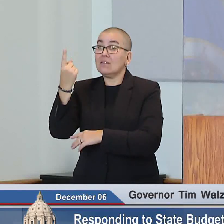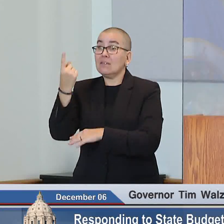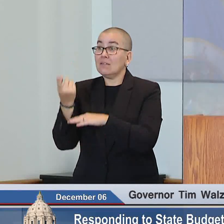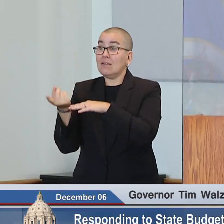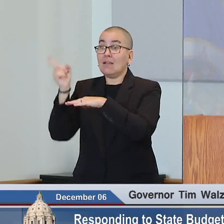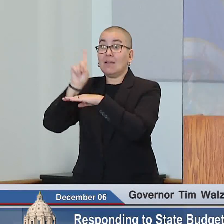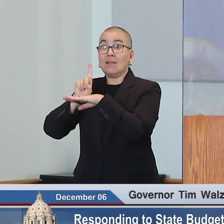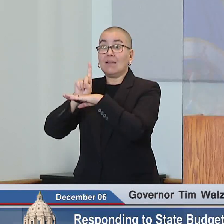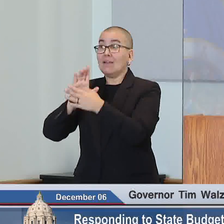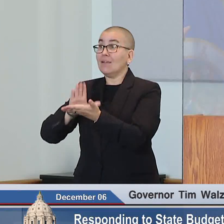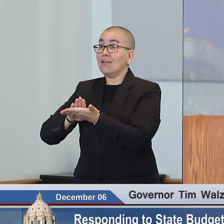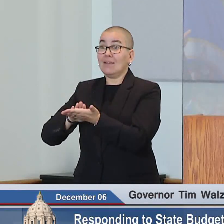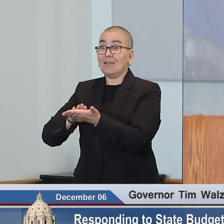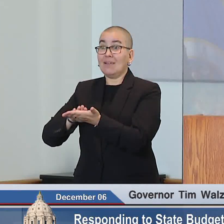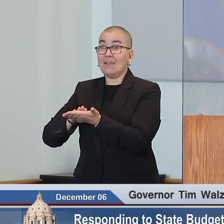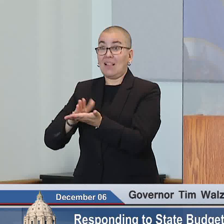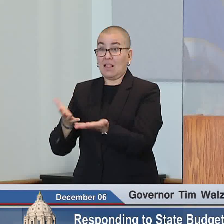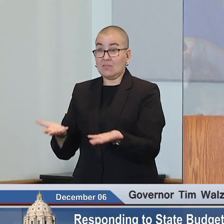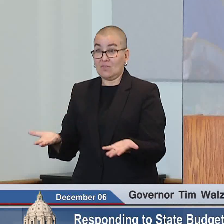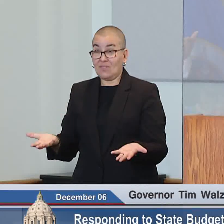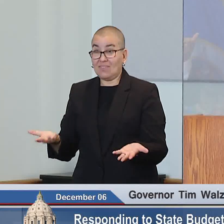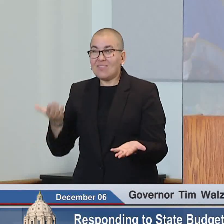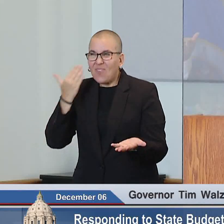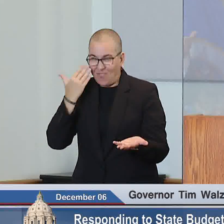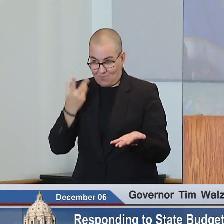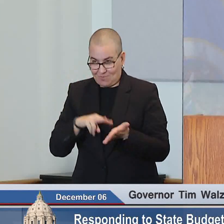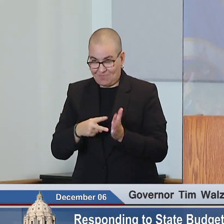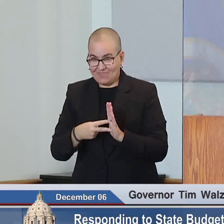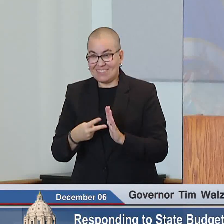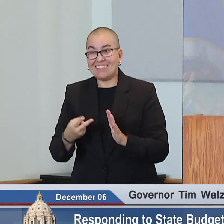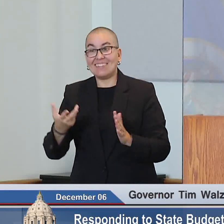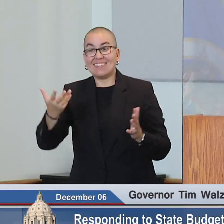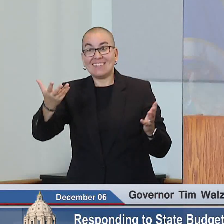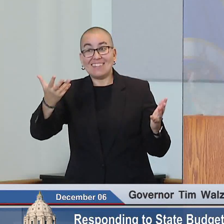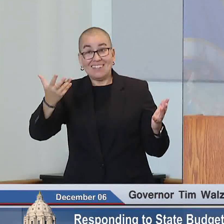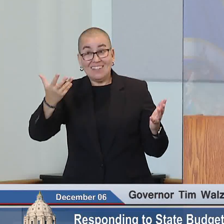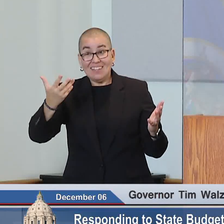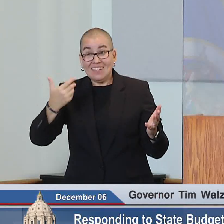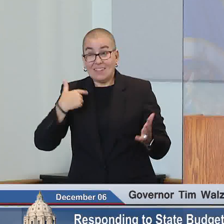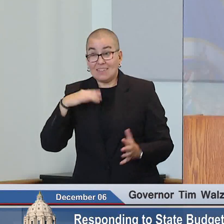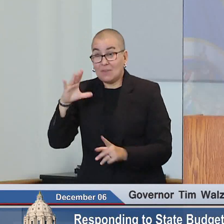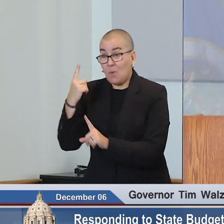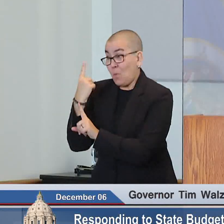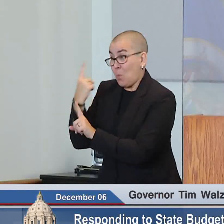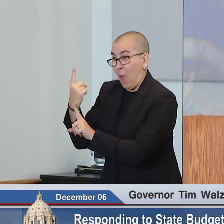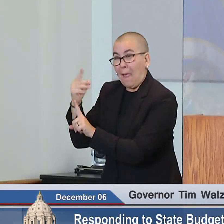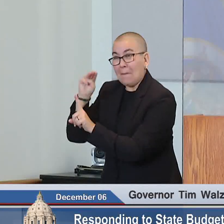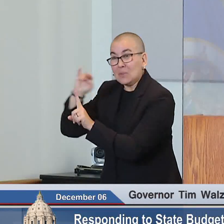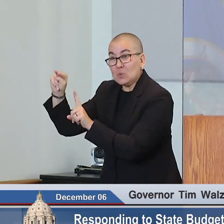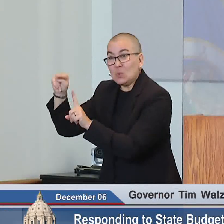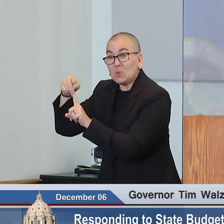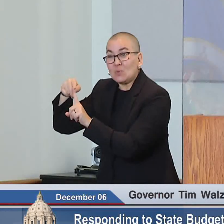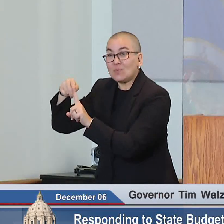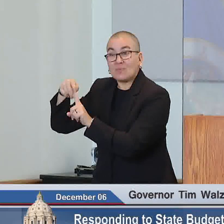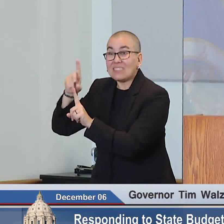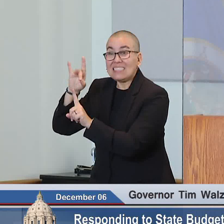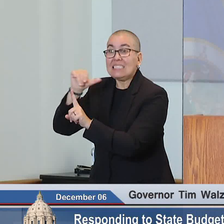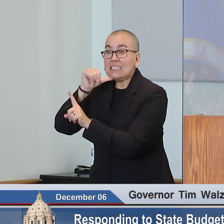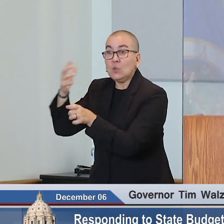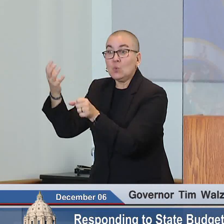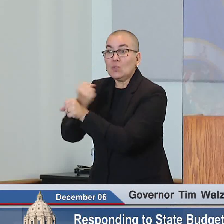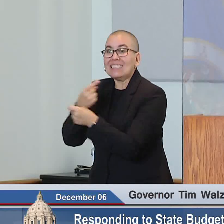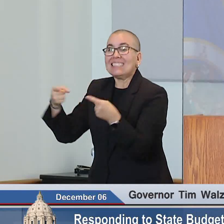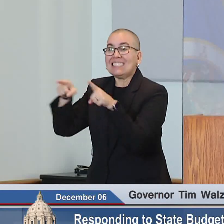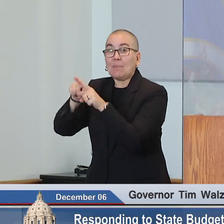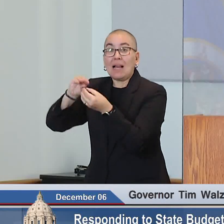know what? And they mentioned, as all of you have, you talk about one Minnesota, but you didn't win as many counties as you did before. And I said, what it means on that is, is that